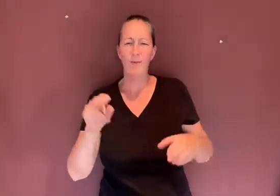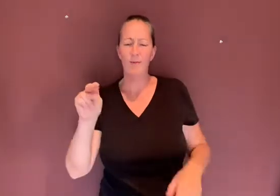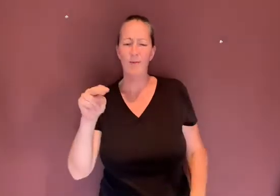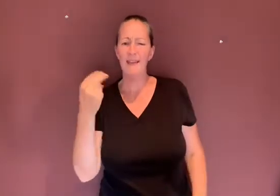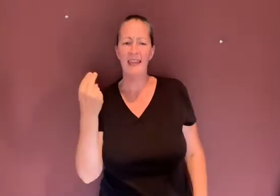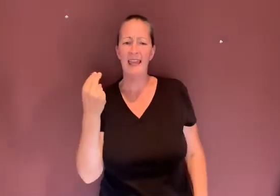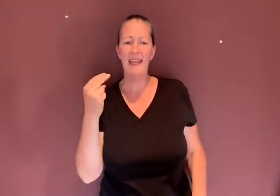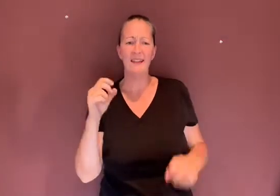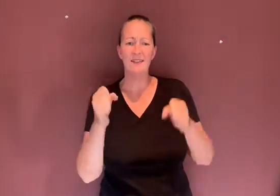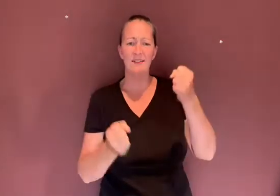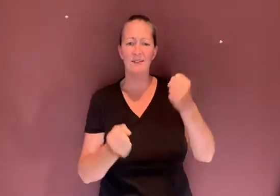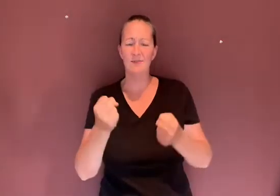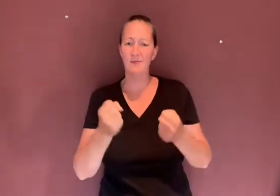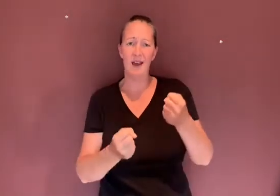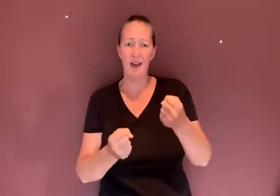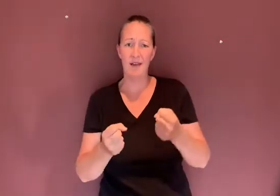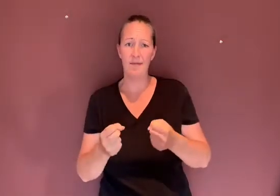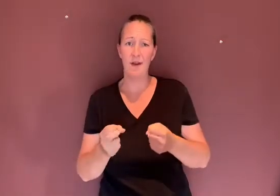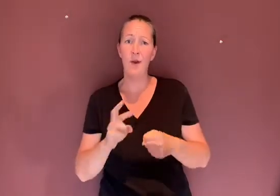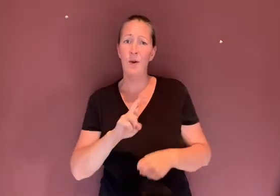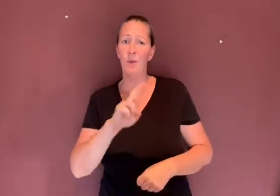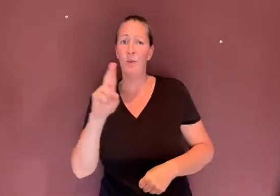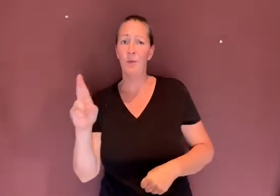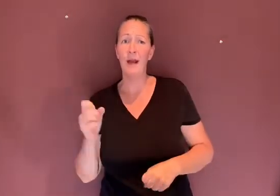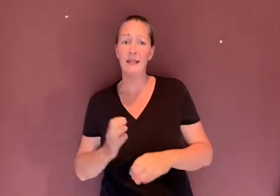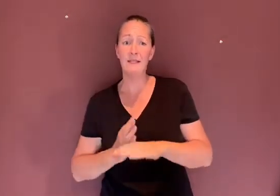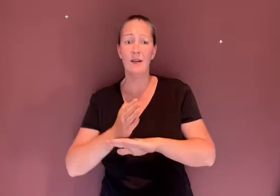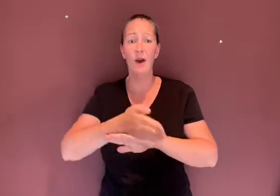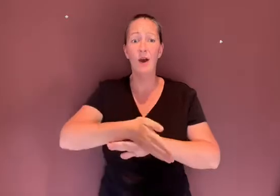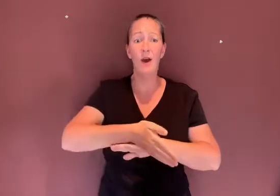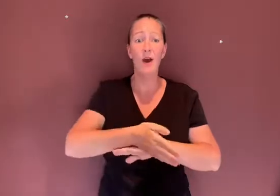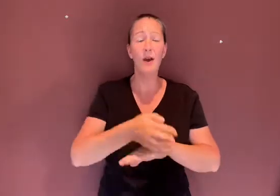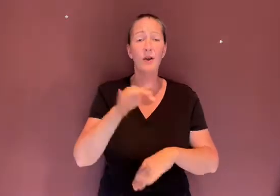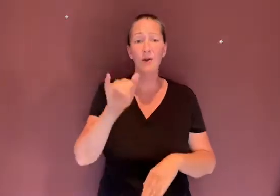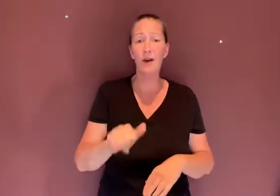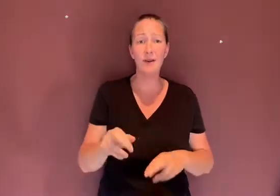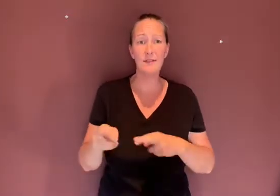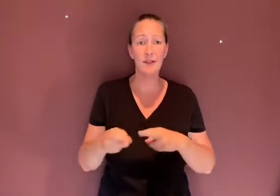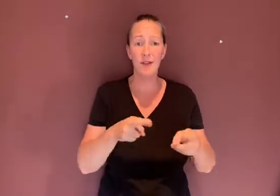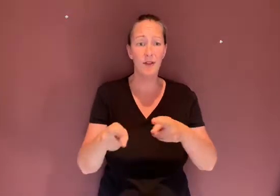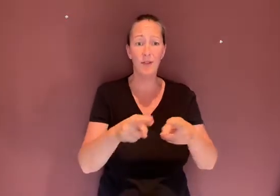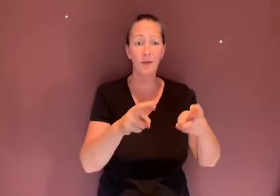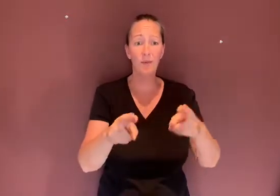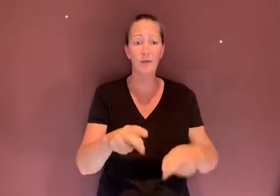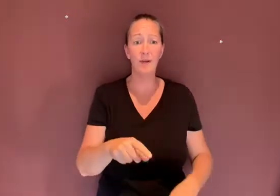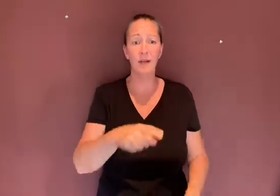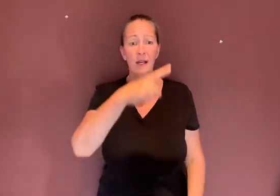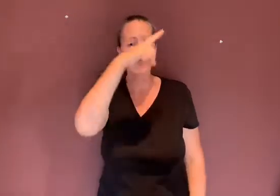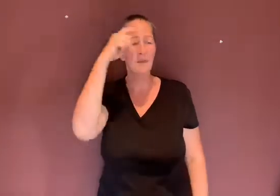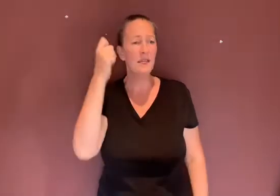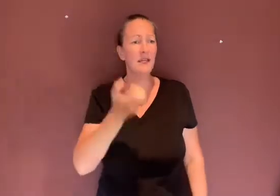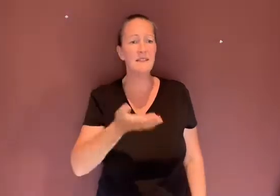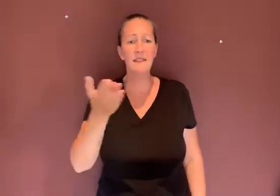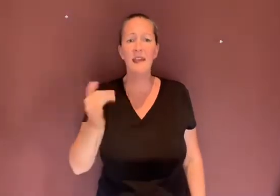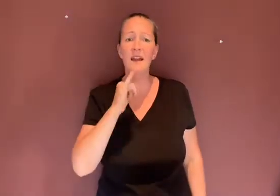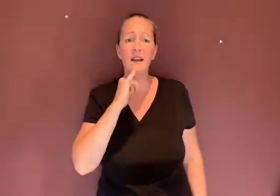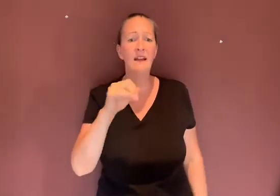We can't drive right across the river because there